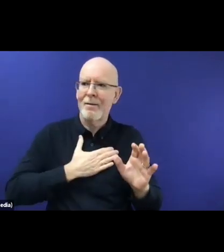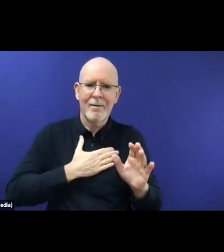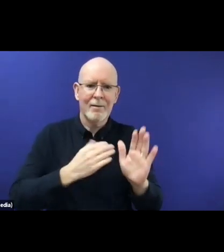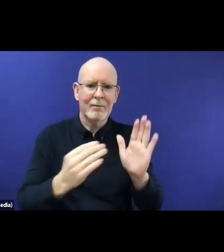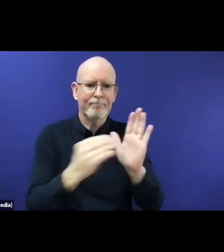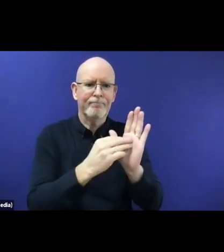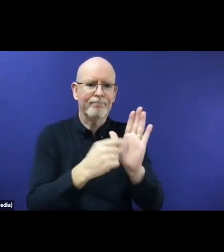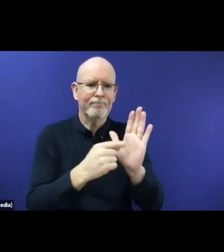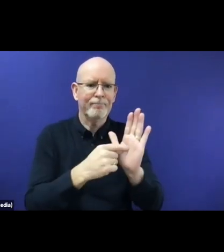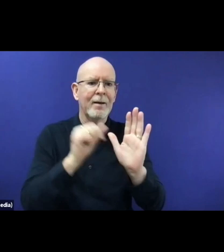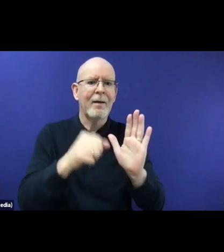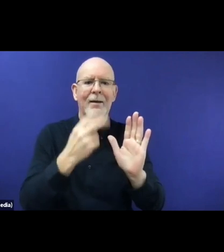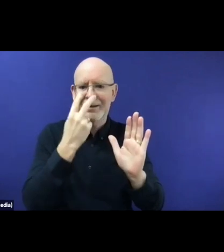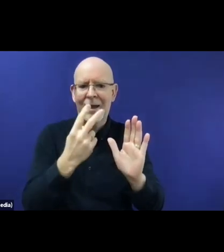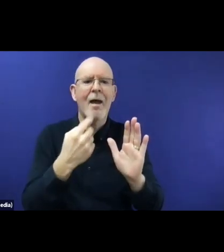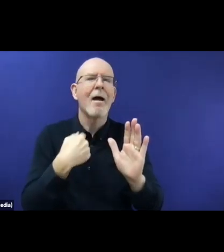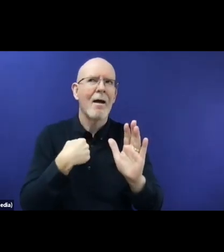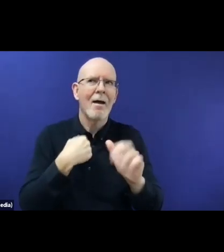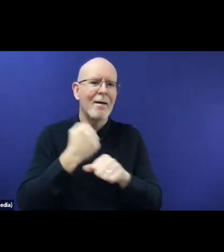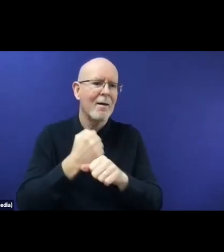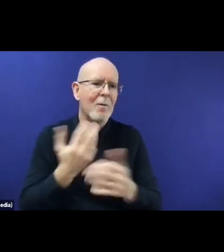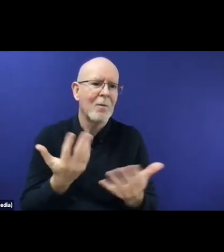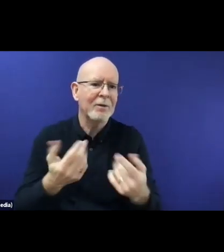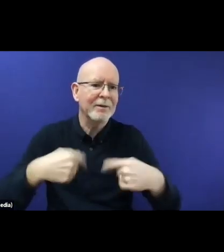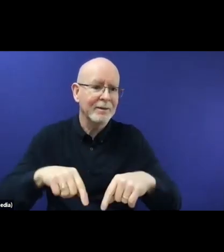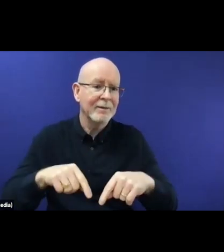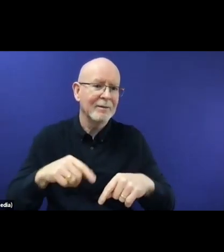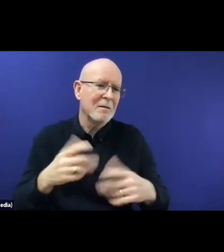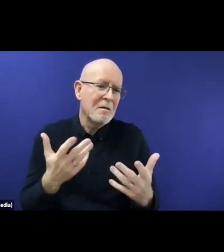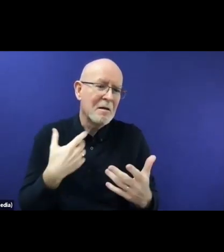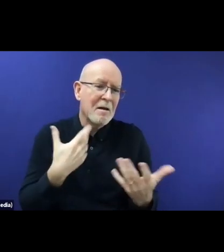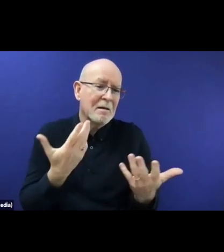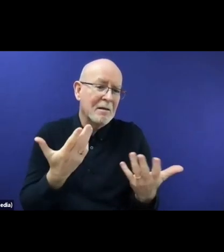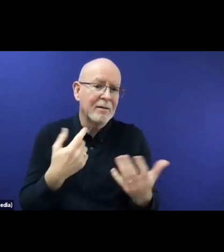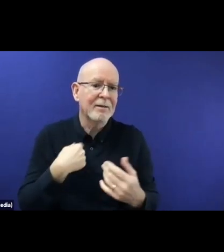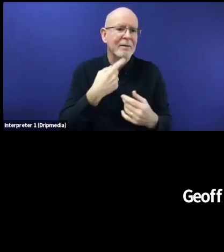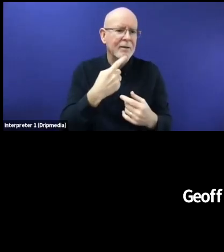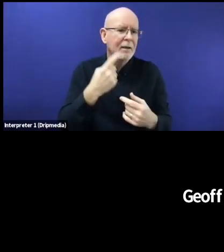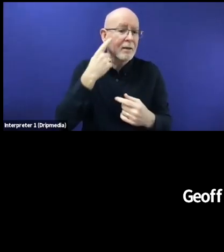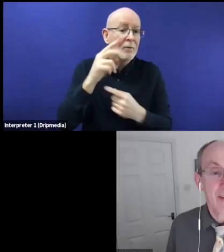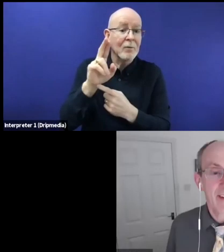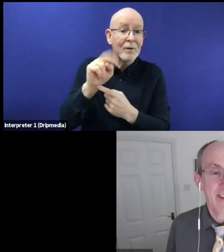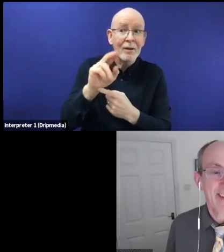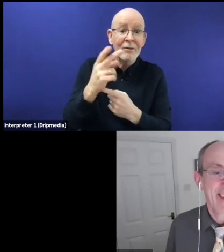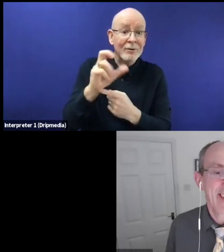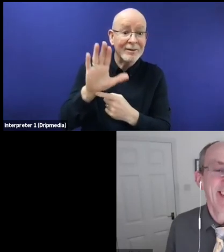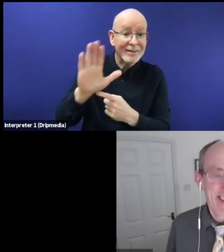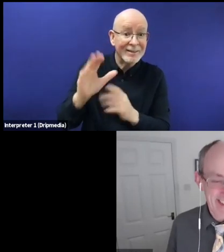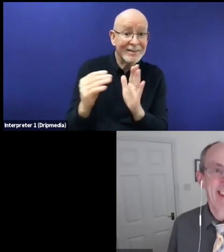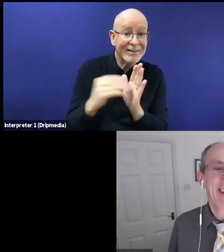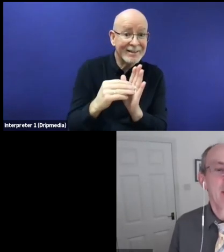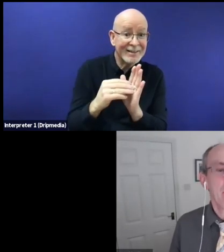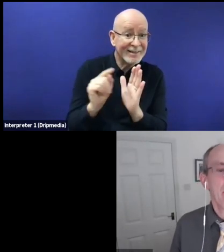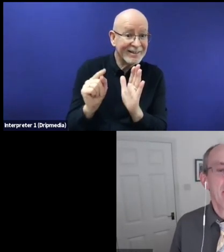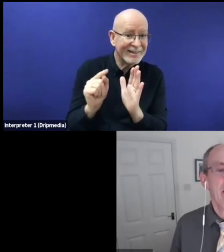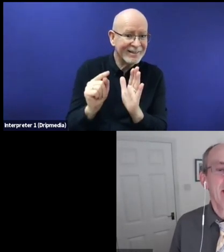increasingly uninterested in following standards per se. So I think I'm done with my 5 minutes, Geoff, and I